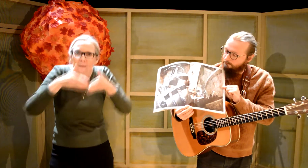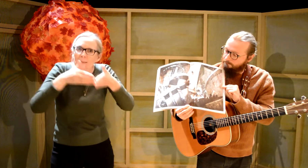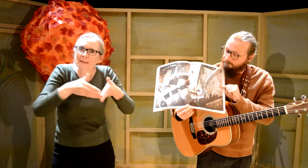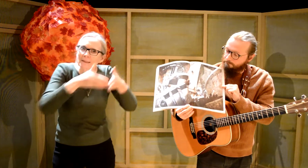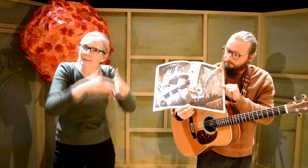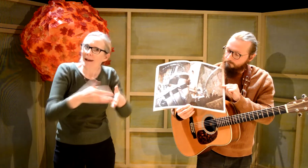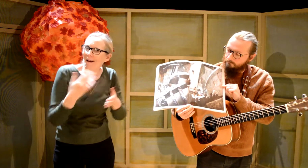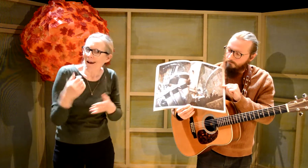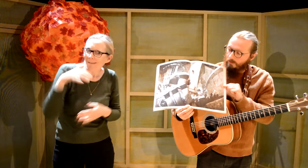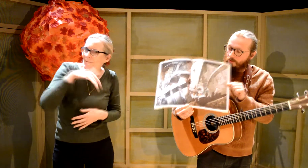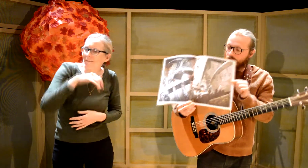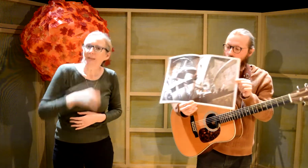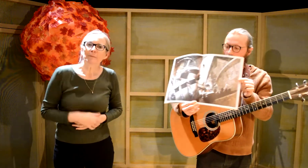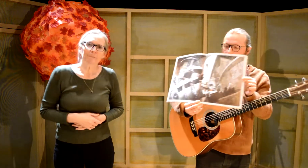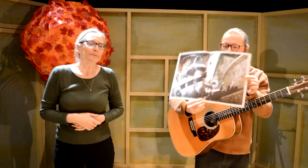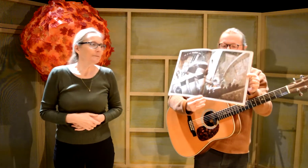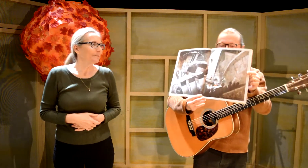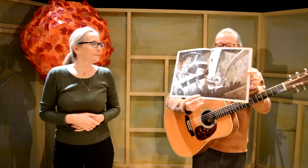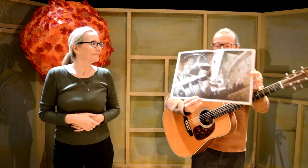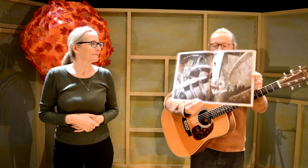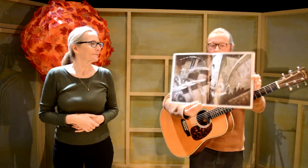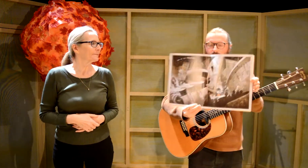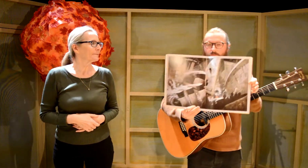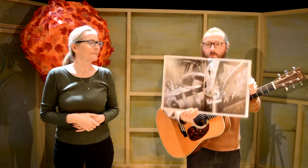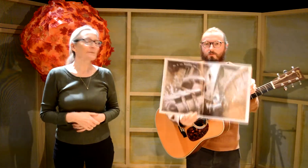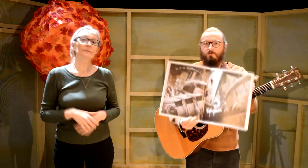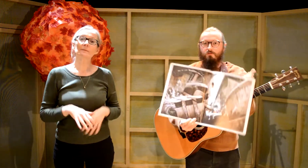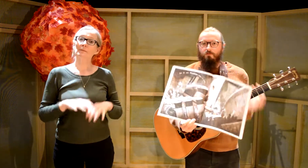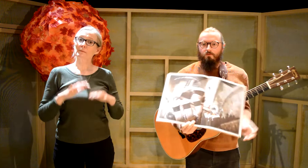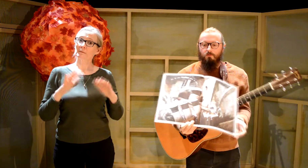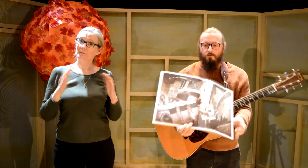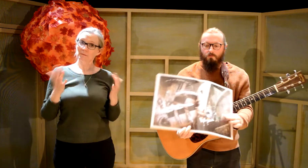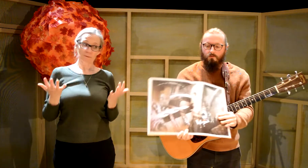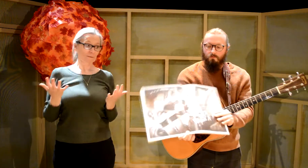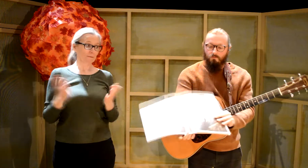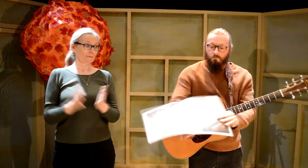Okay? So, the first